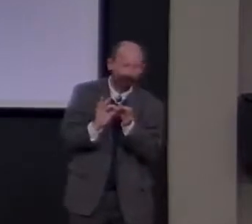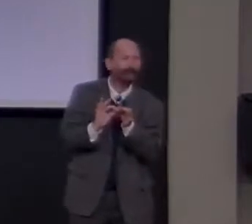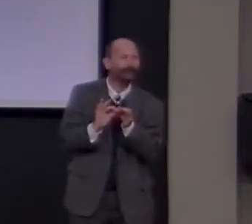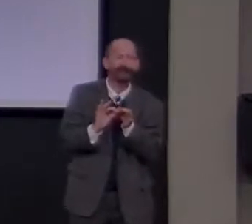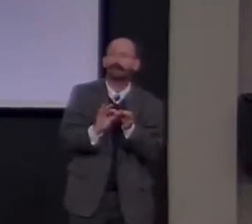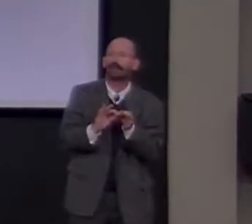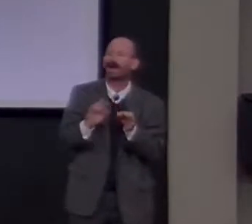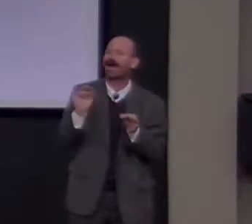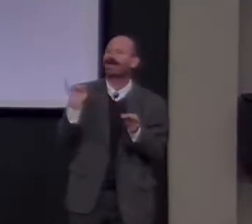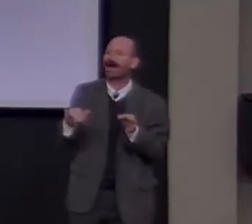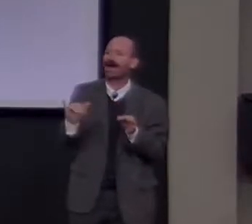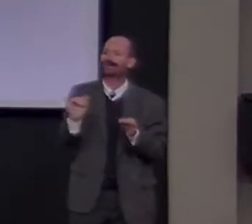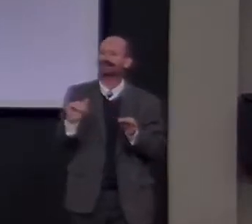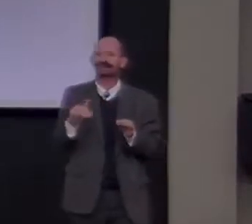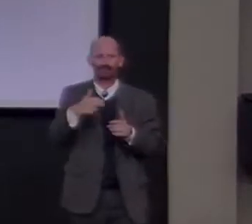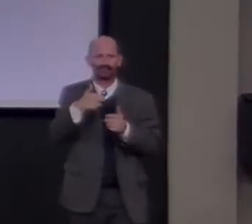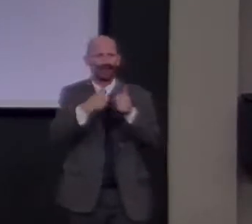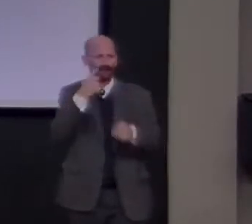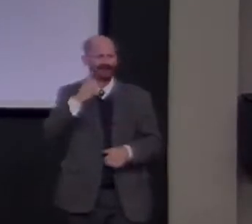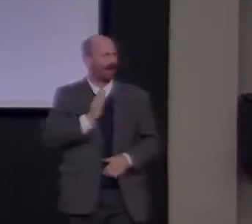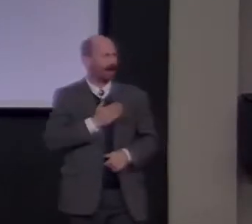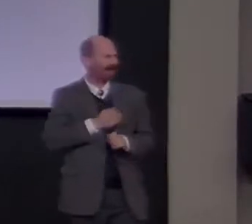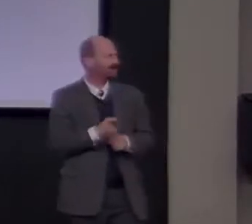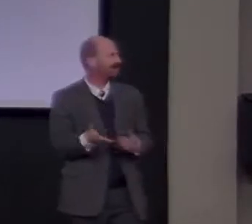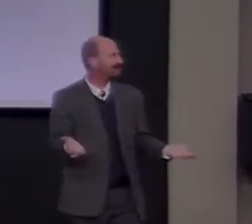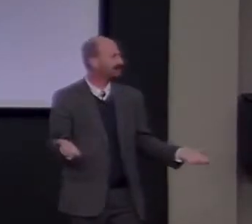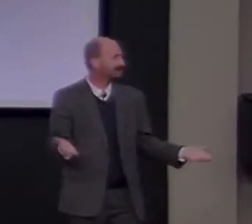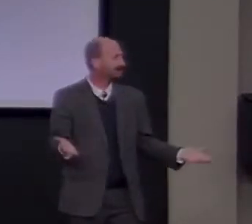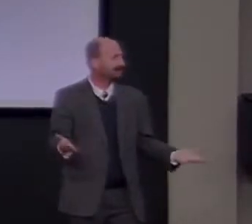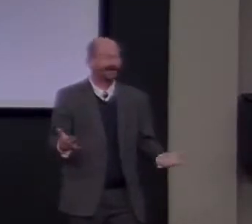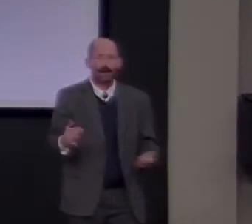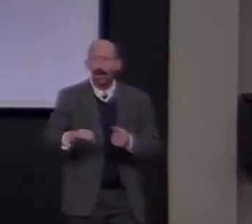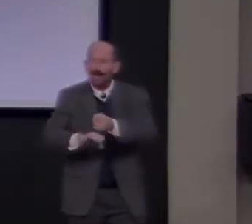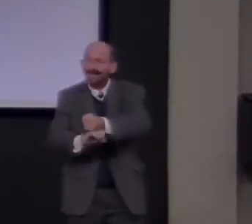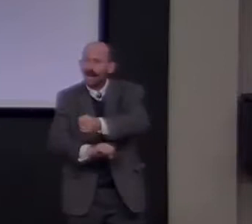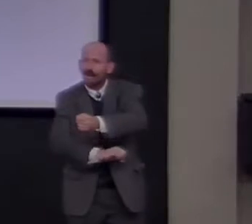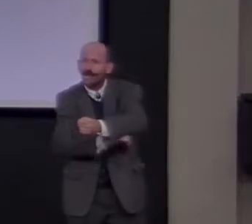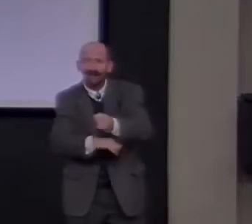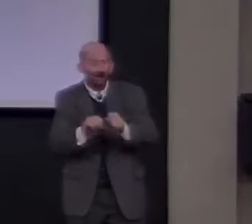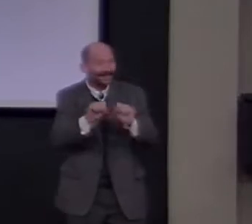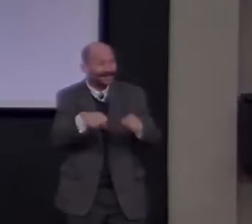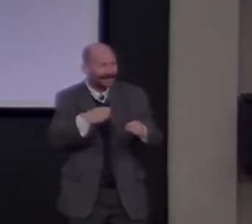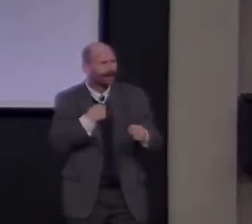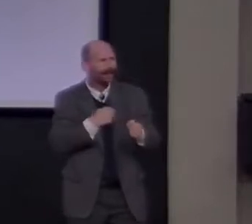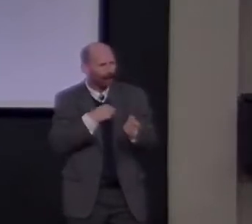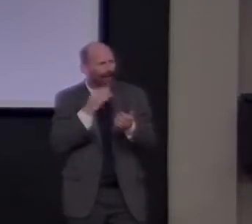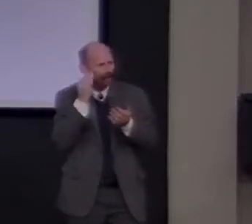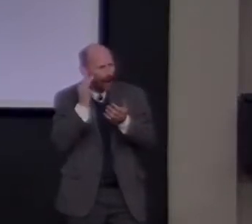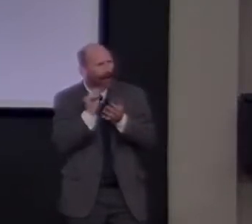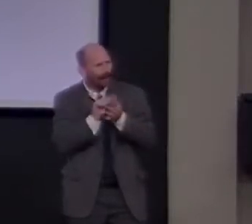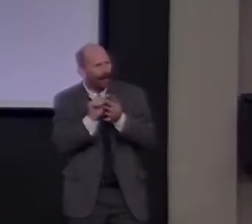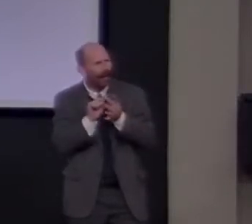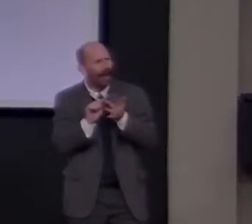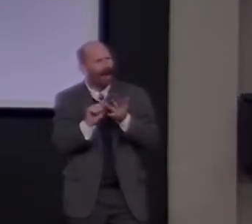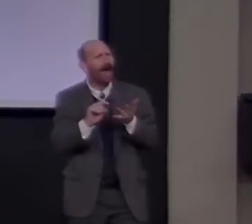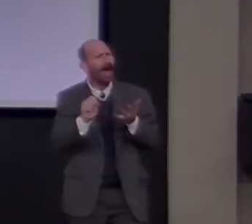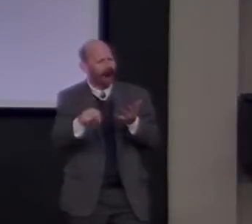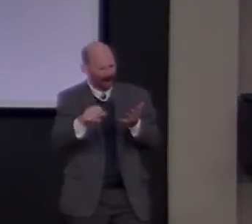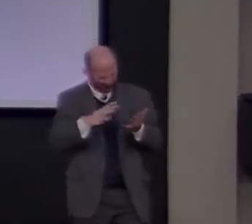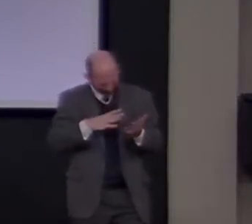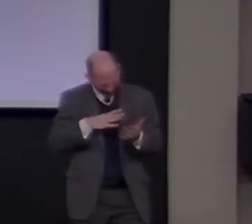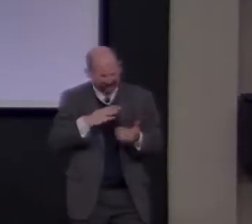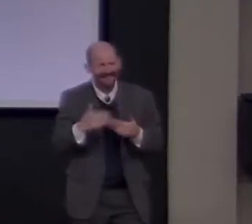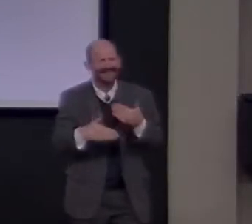for us in our field. We know a lot about these foundational systems, but we actually don't know a lot about